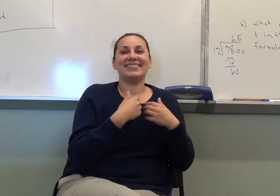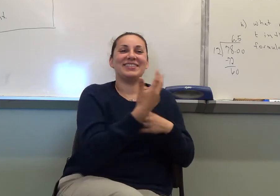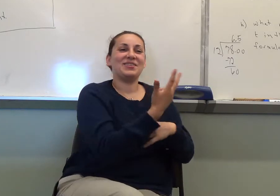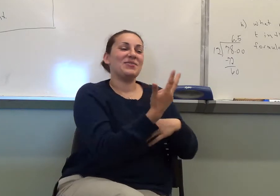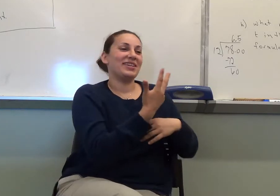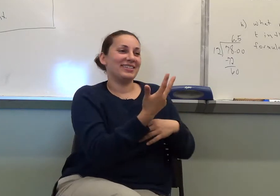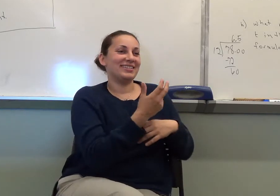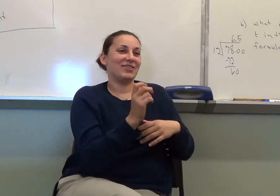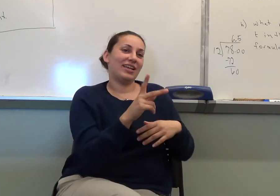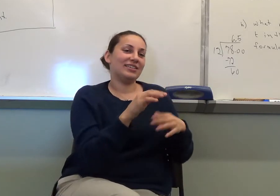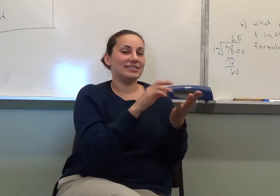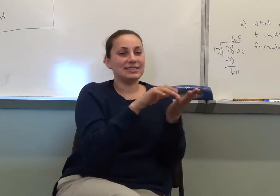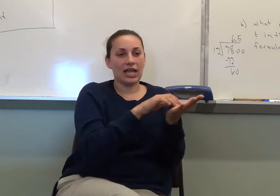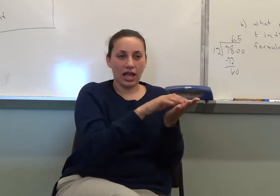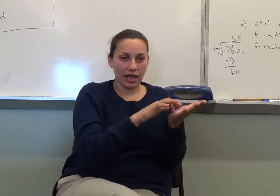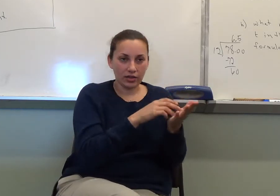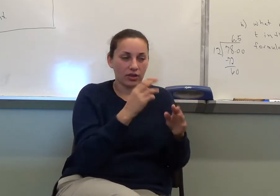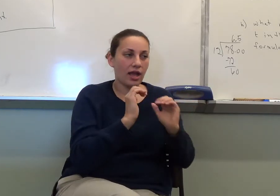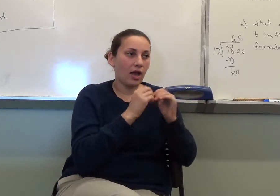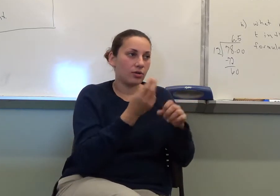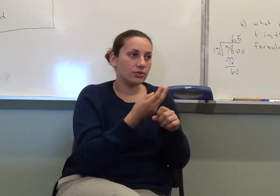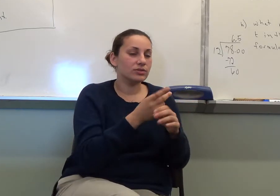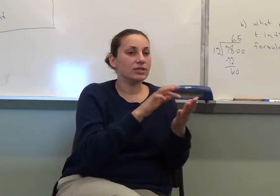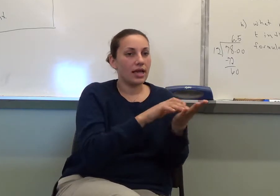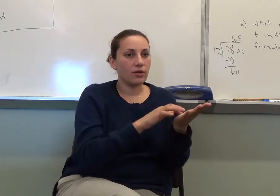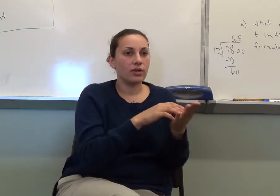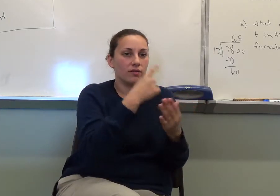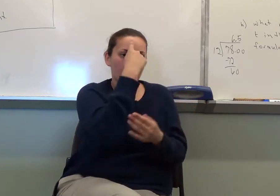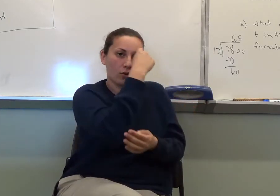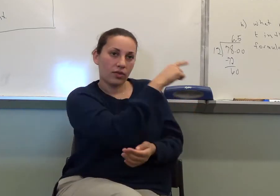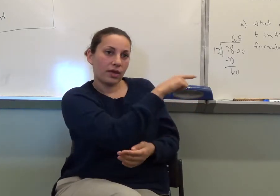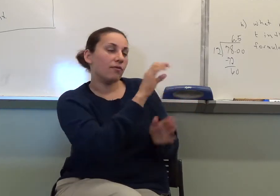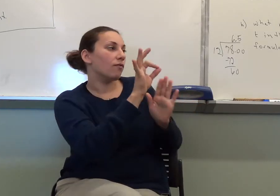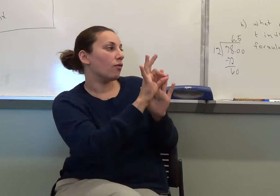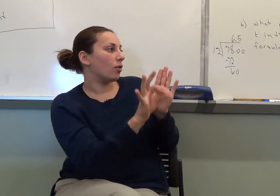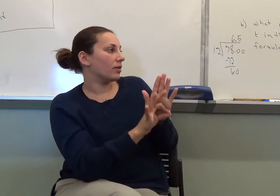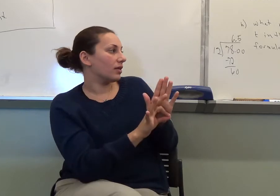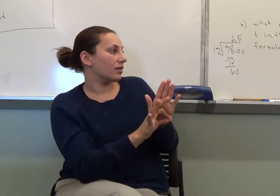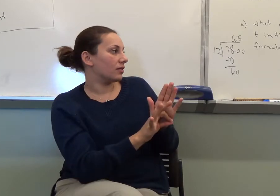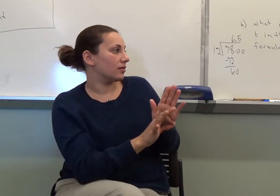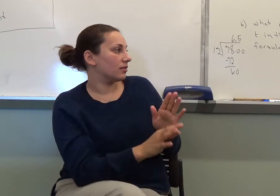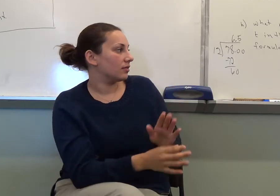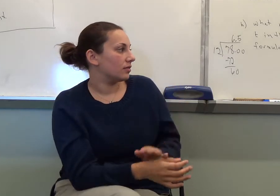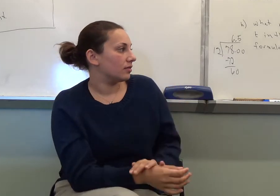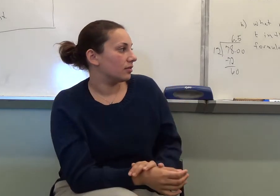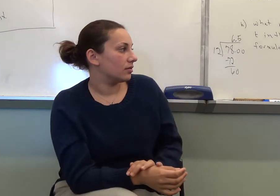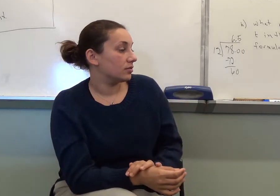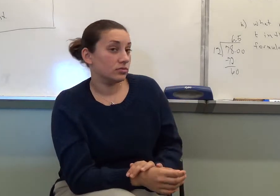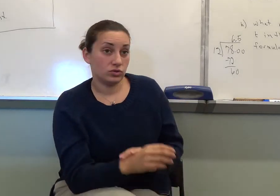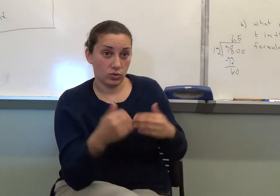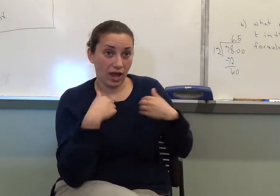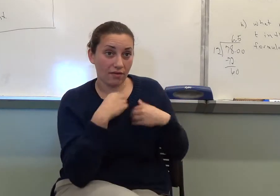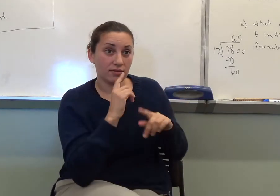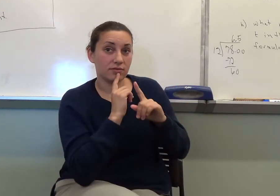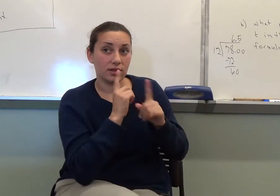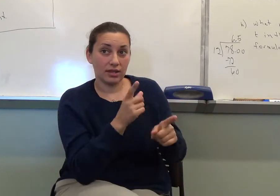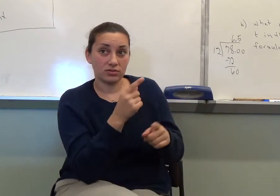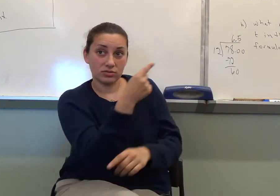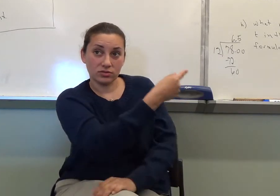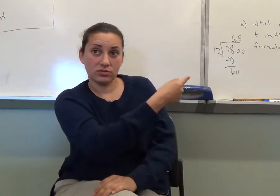then, Equal. Oh, yeah, okay, it should give you this number, right? Yeah. Everybody get that number?